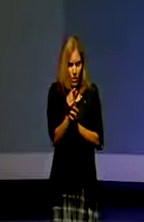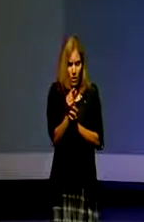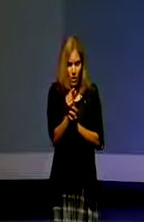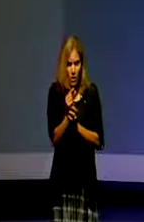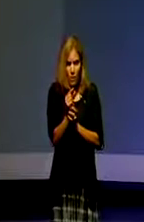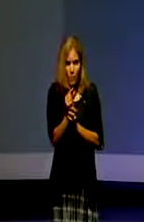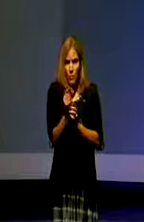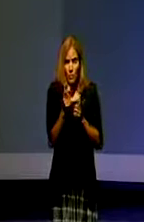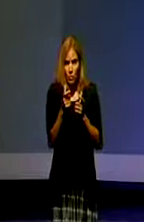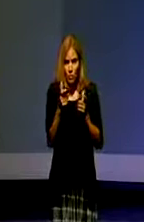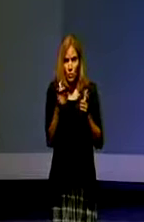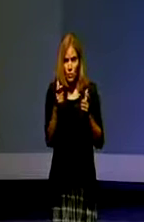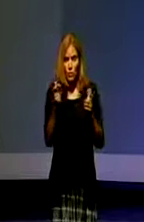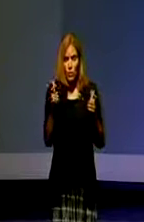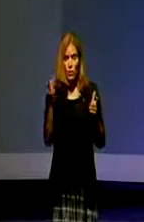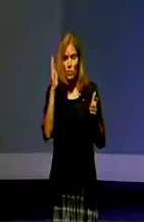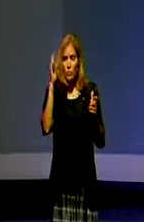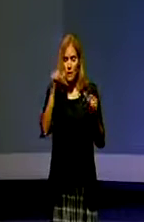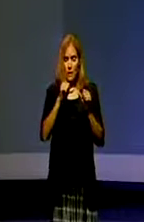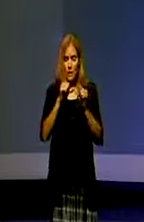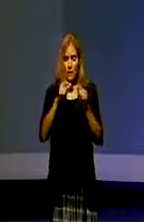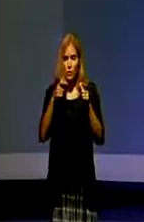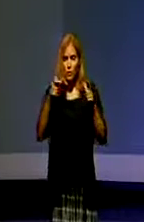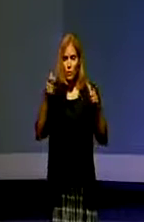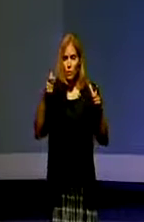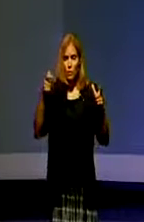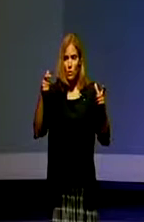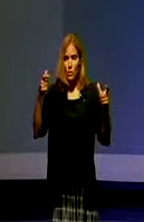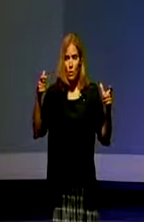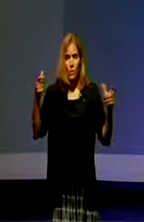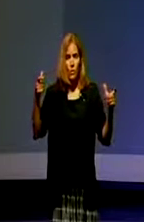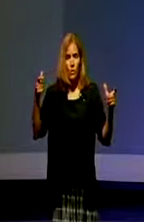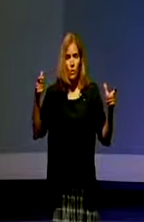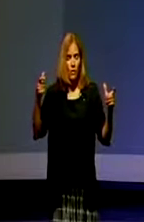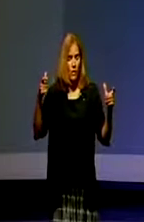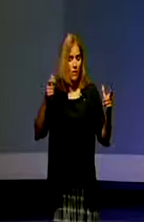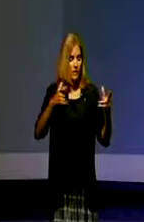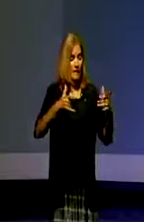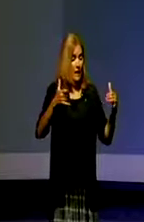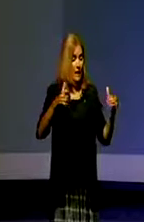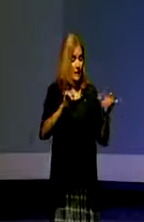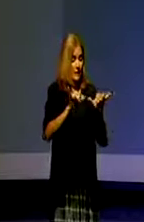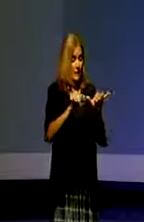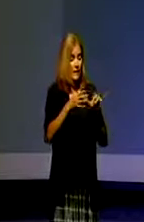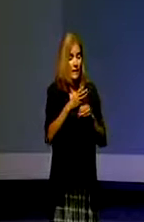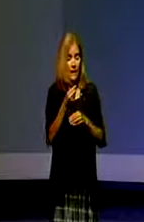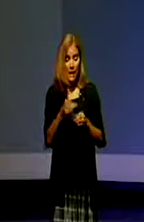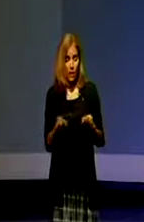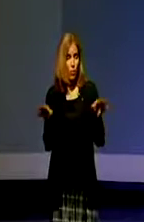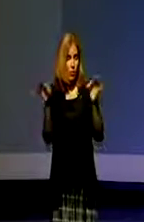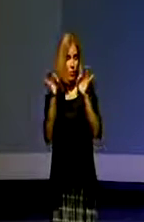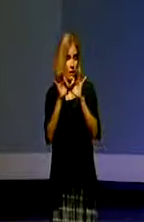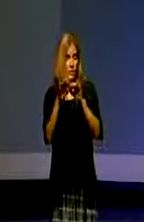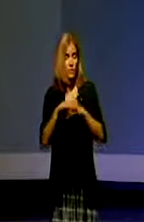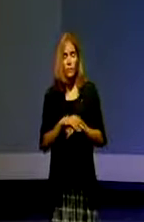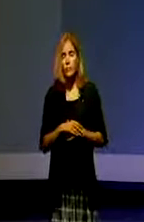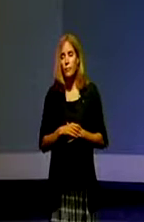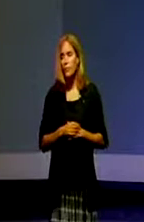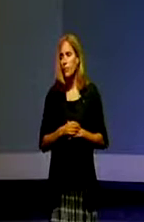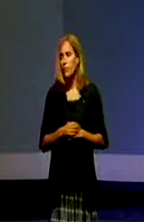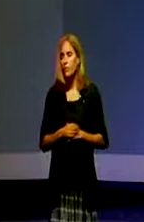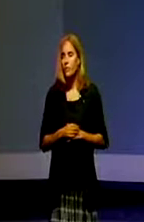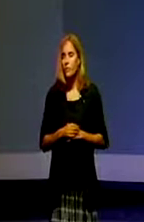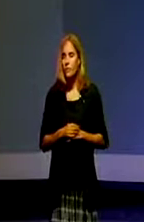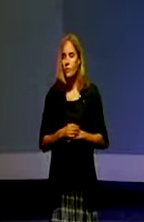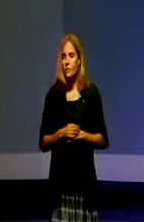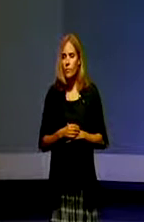has grown and it continues to grow in stature and importance. Now, the